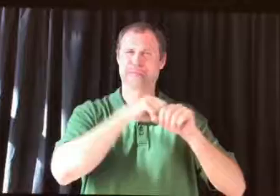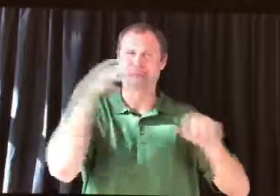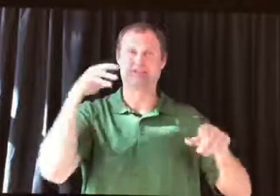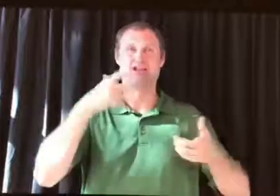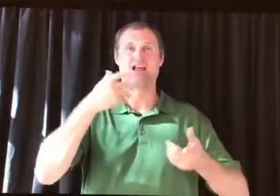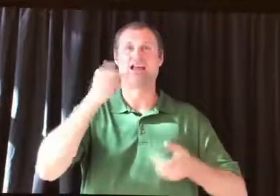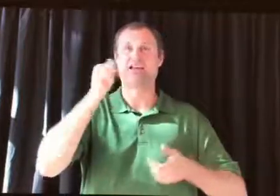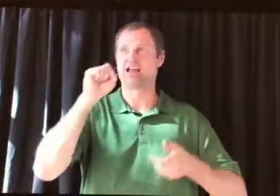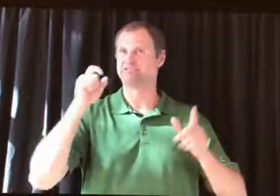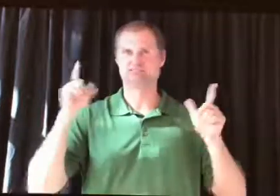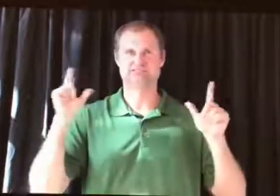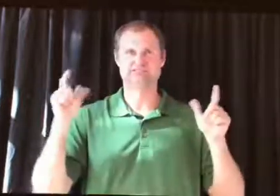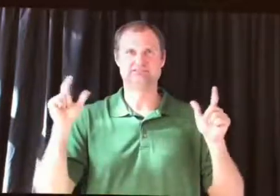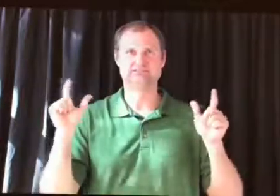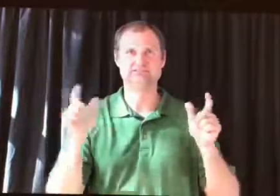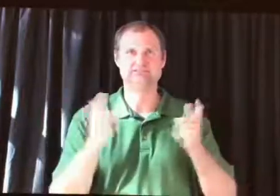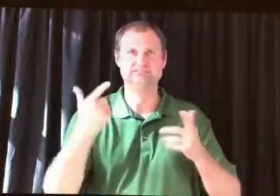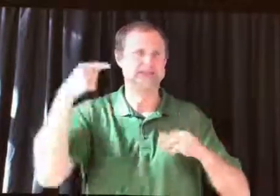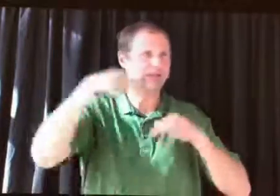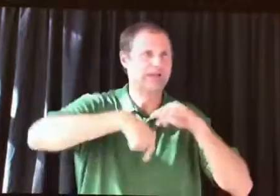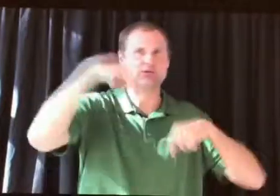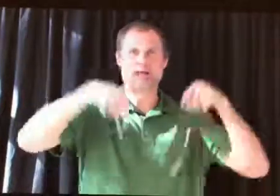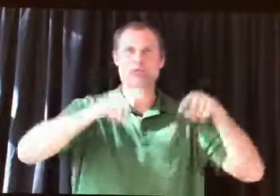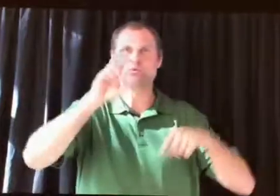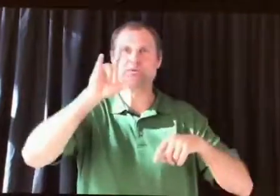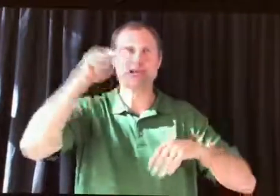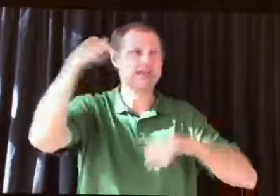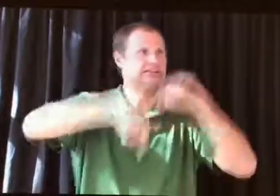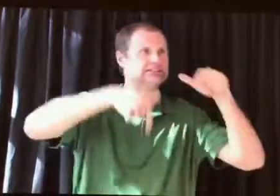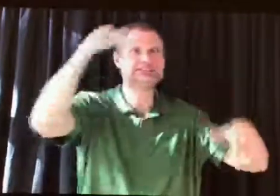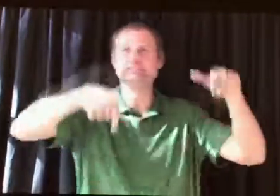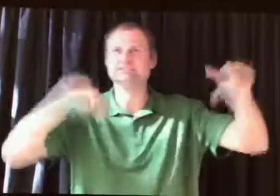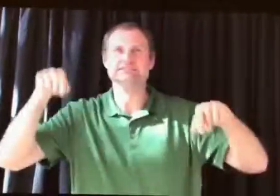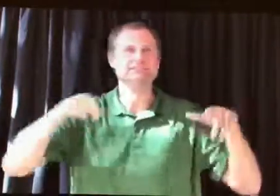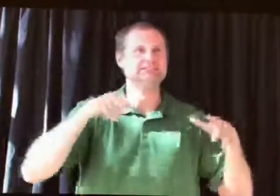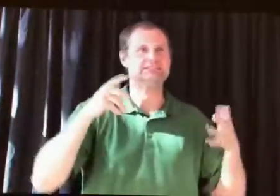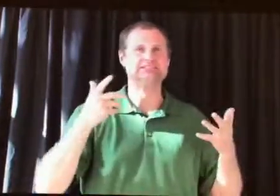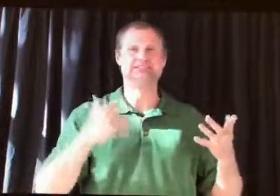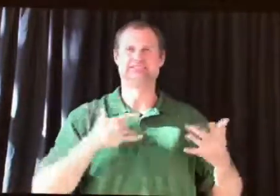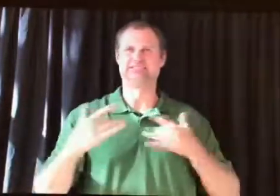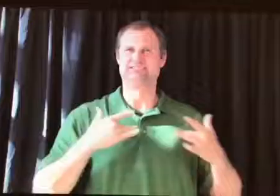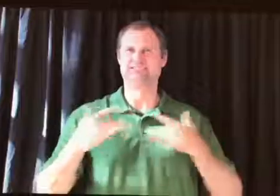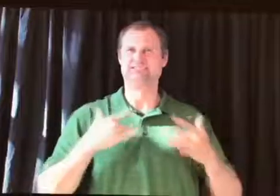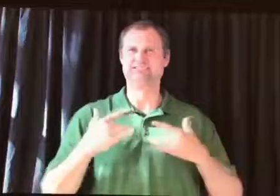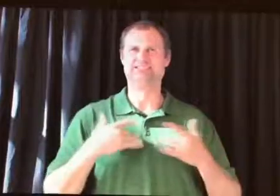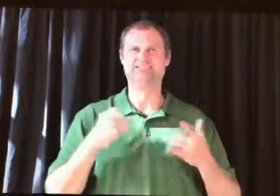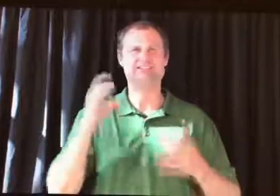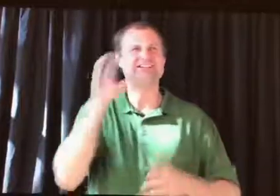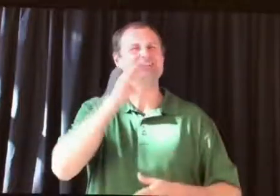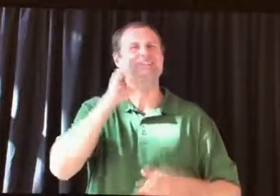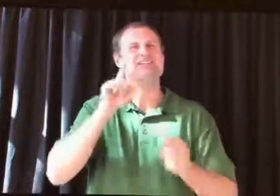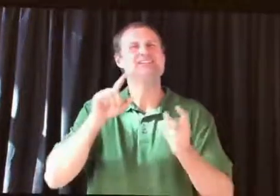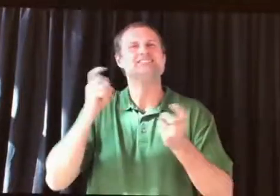Cars use a lot of fossil fuels like oil and gas, and have you ever seen like oil rigs that drill